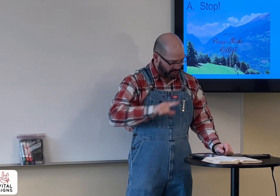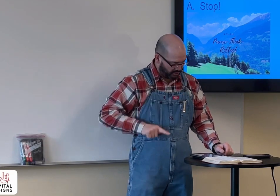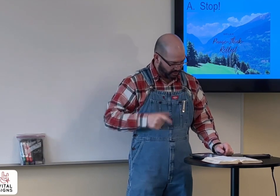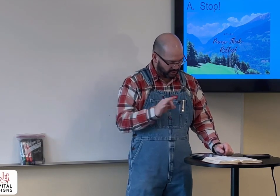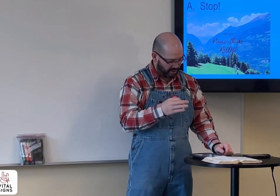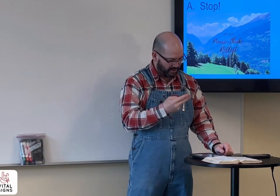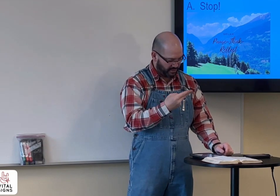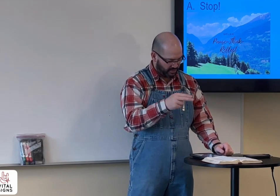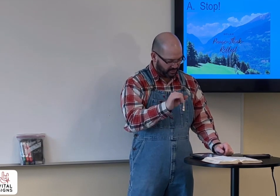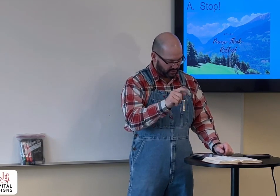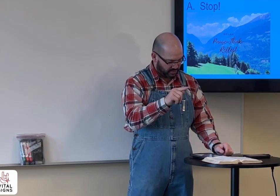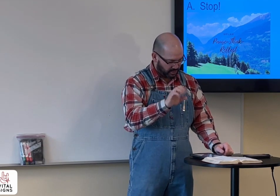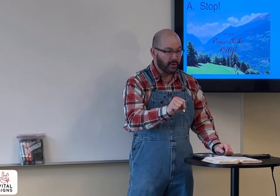The Lord